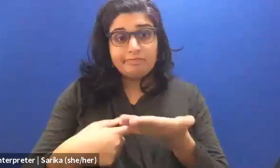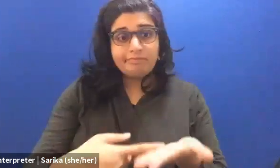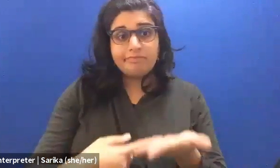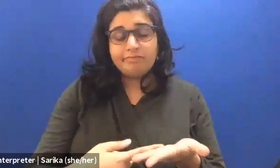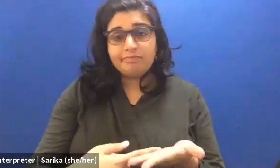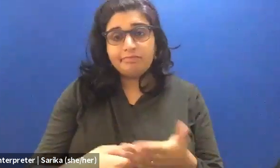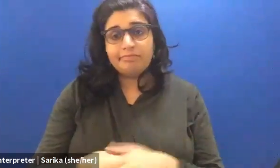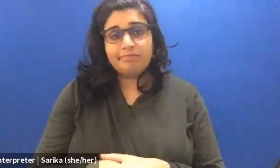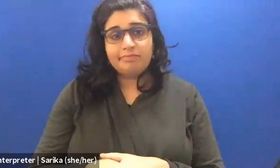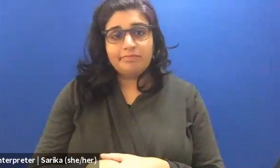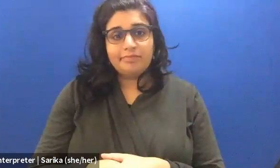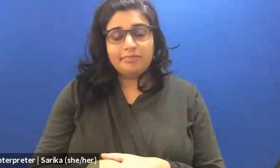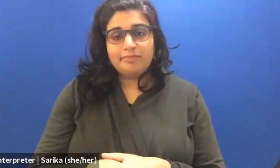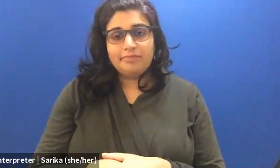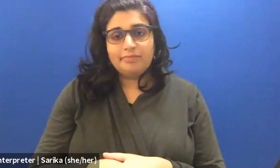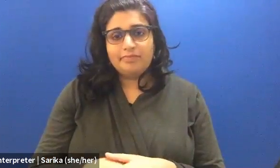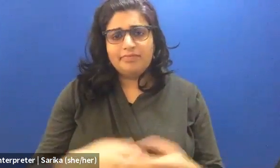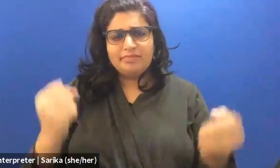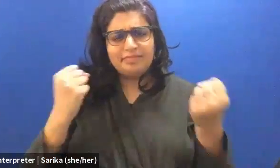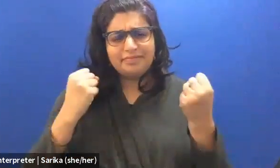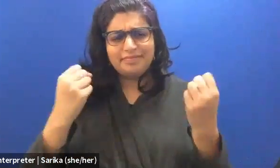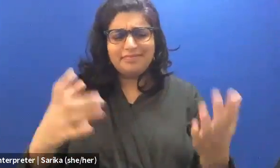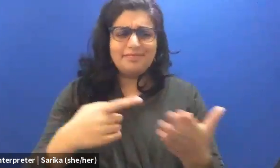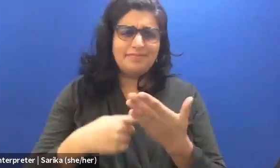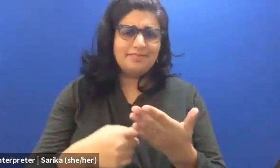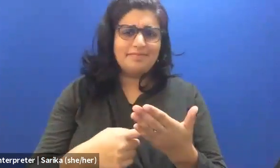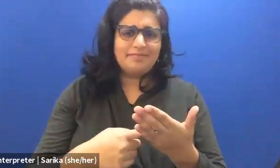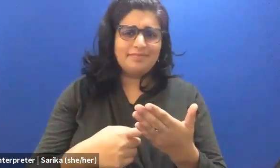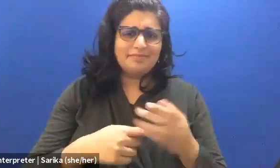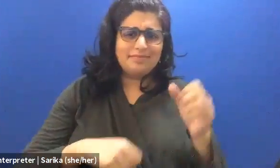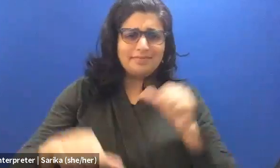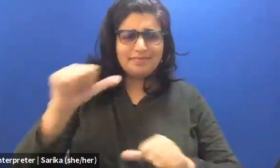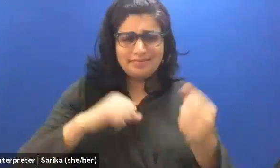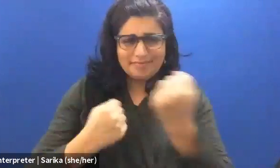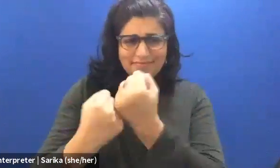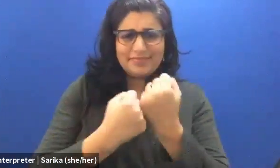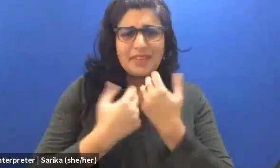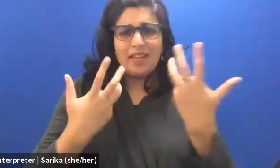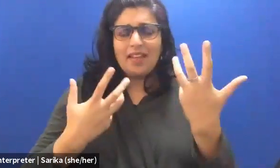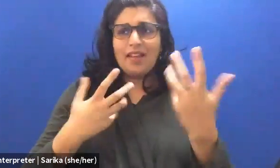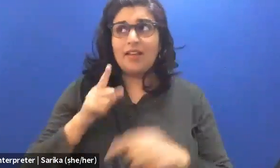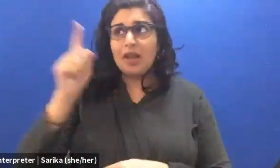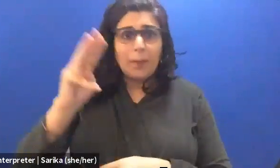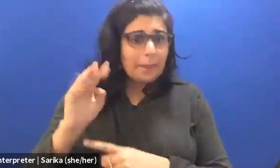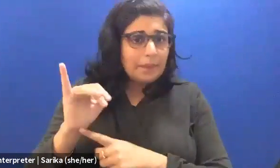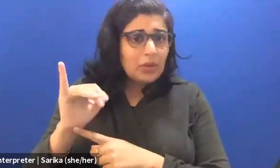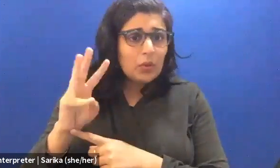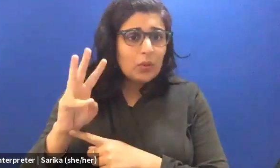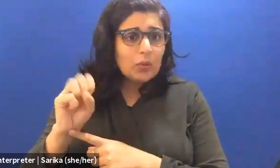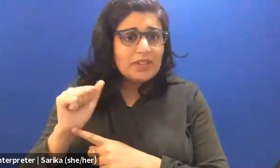we have many conversations amongst ourselves at MIWSAC. We